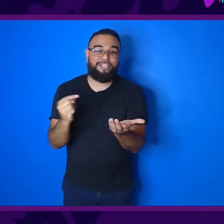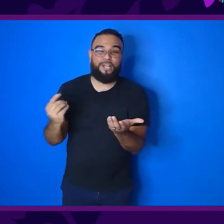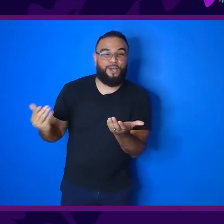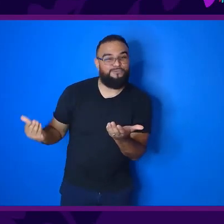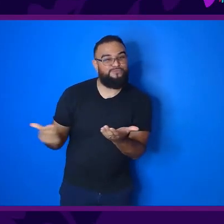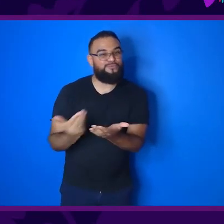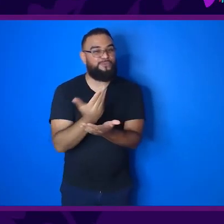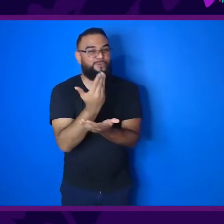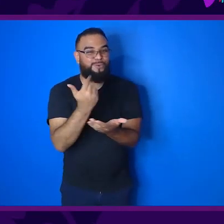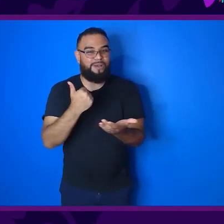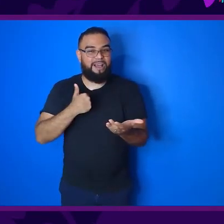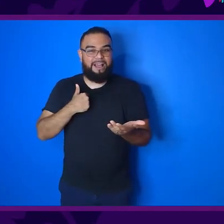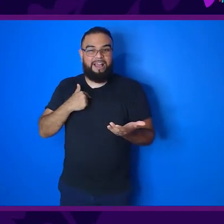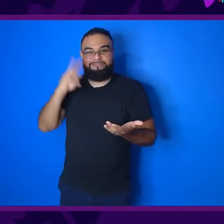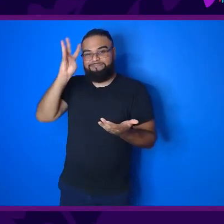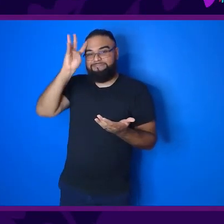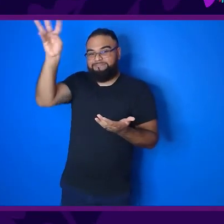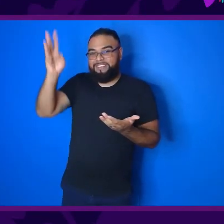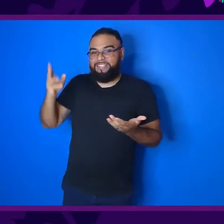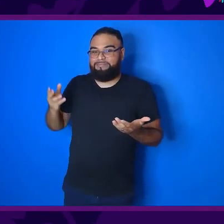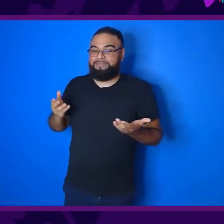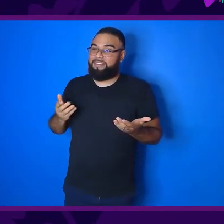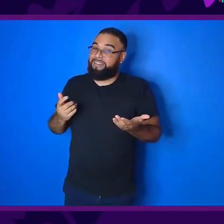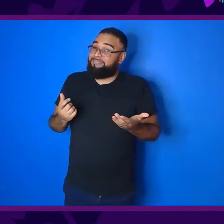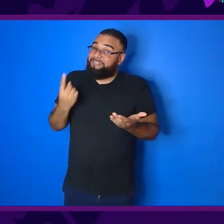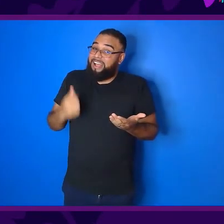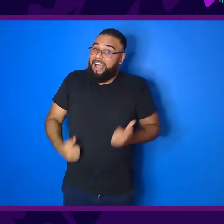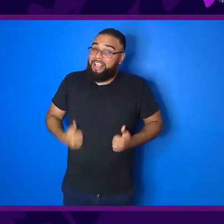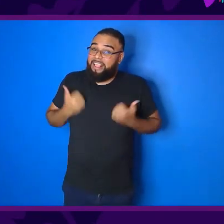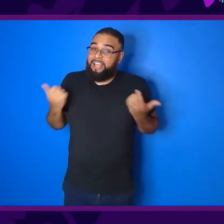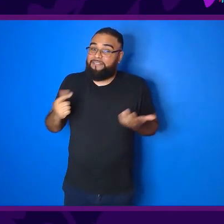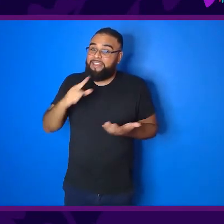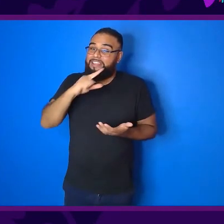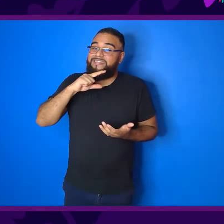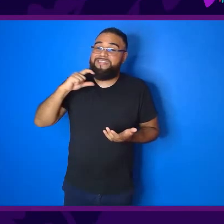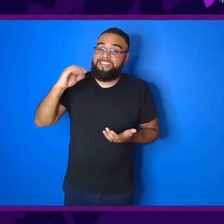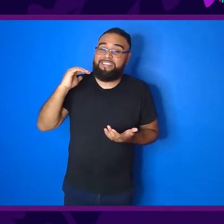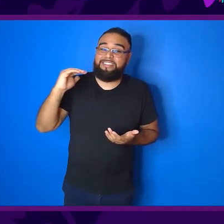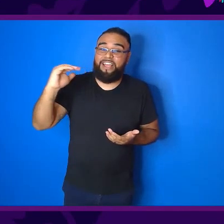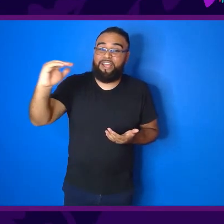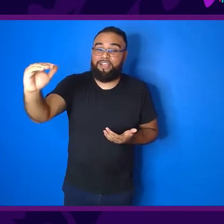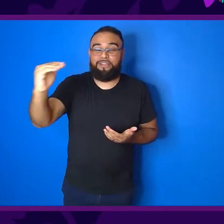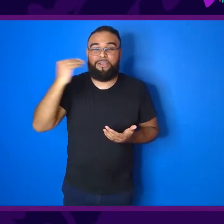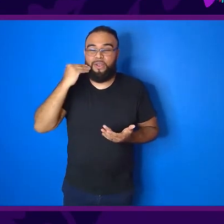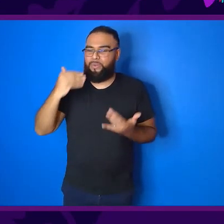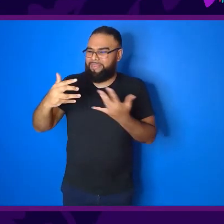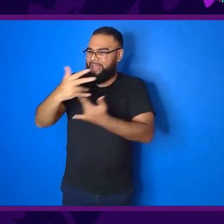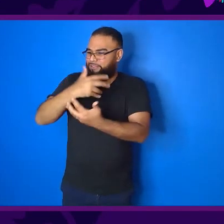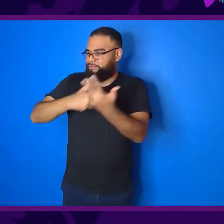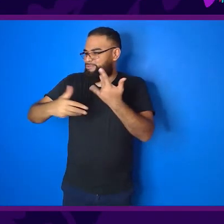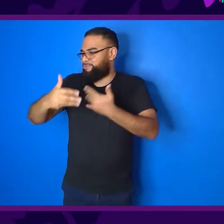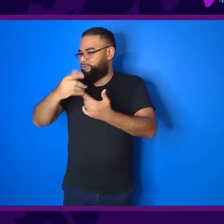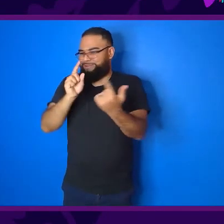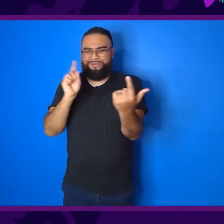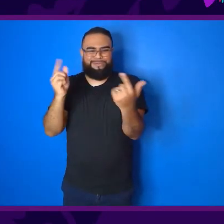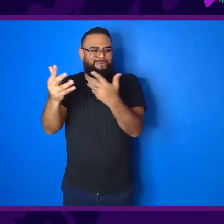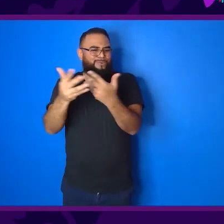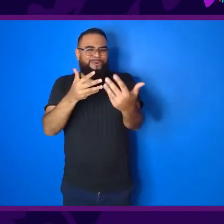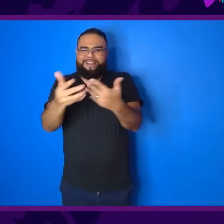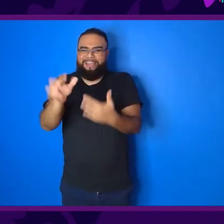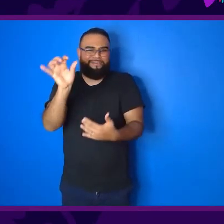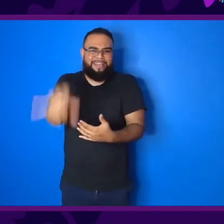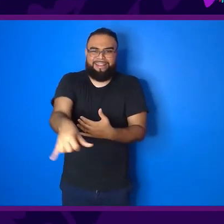I'm out here in the desert, the distancing, social, whatever that is, distancing. So I'm really distant out